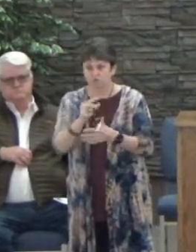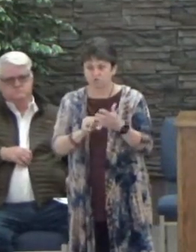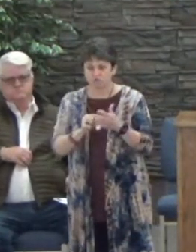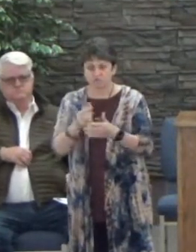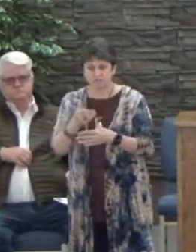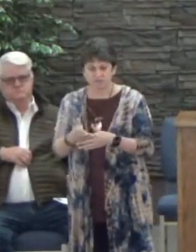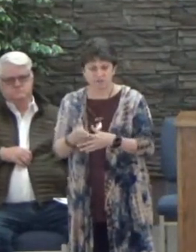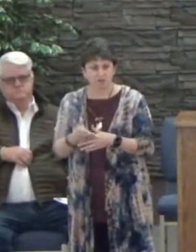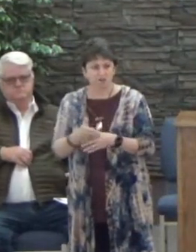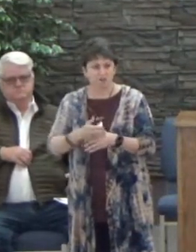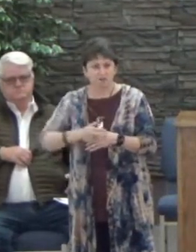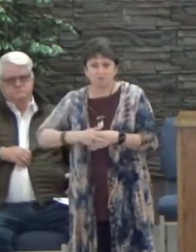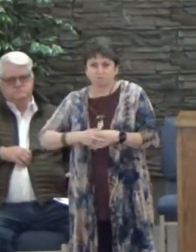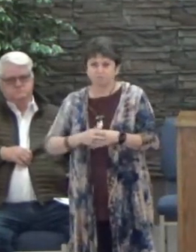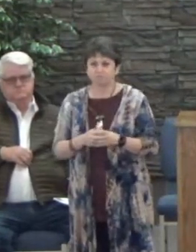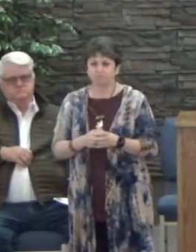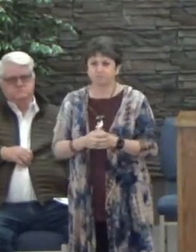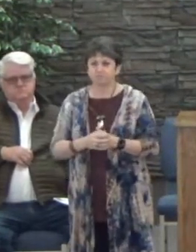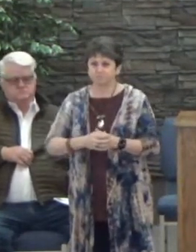there.